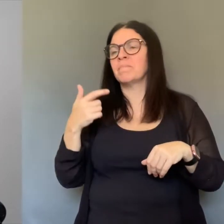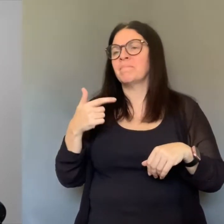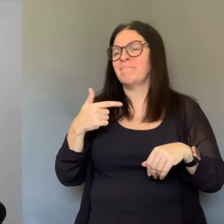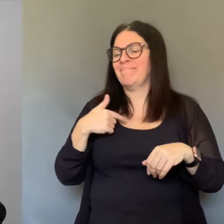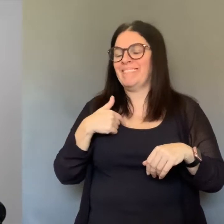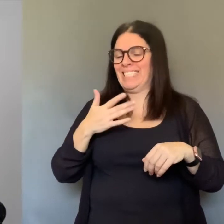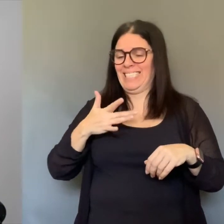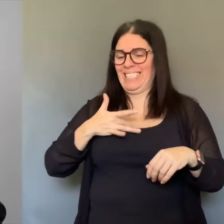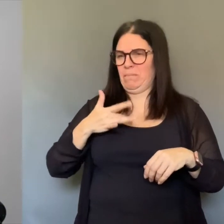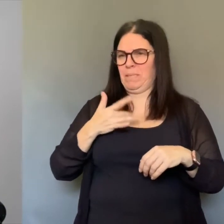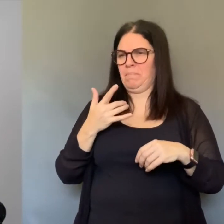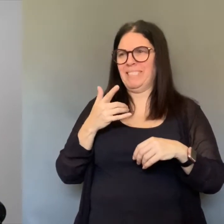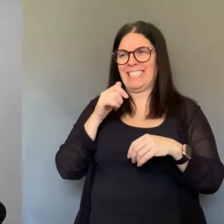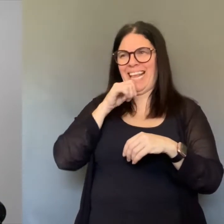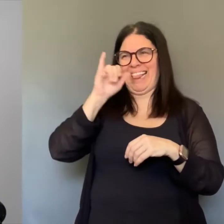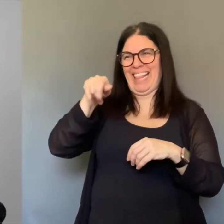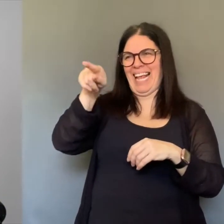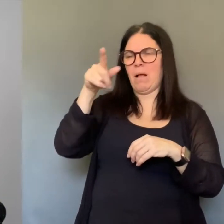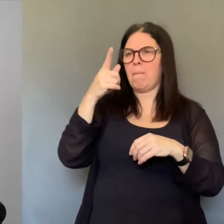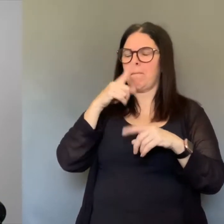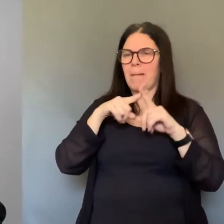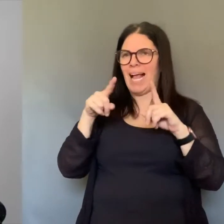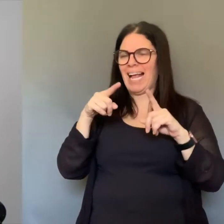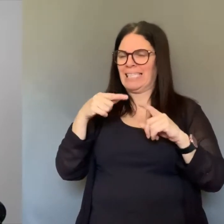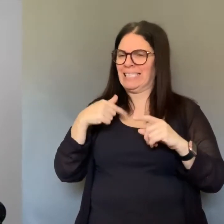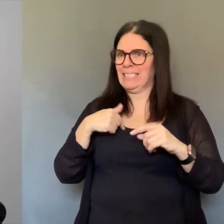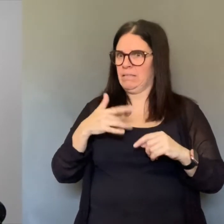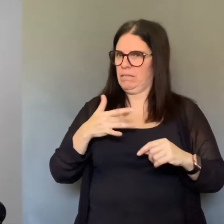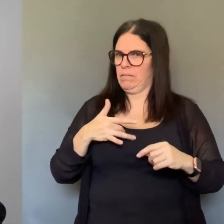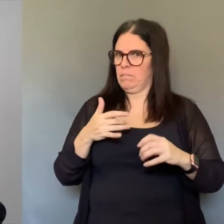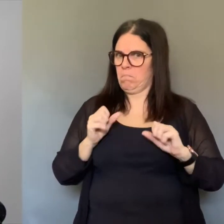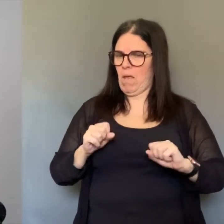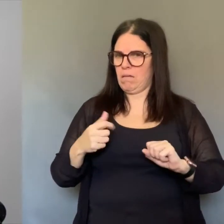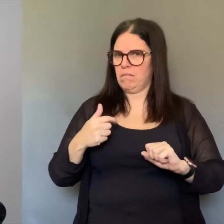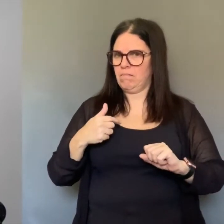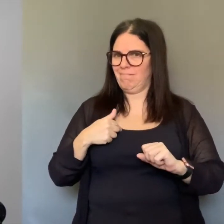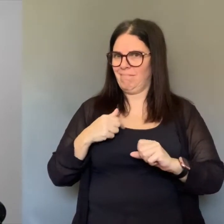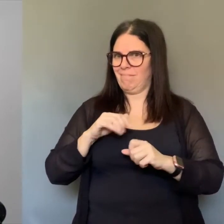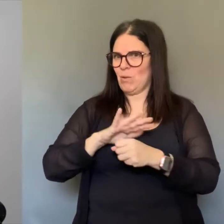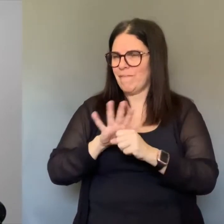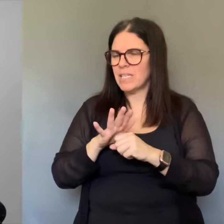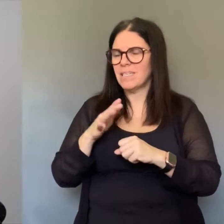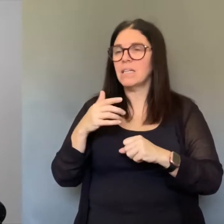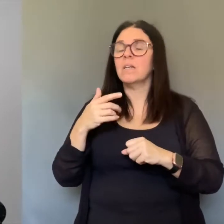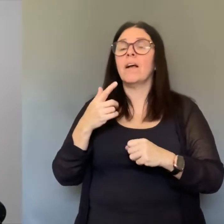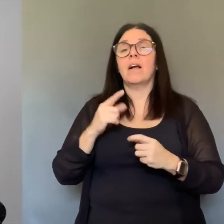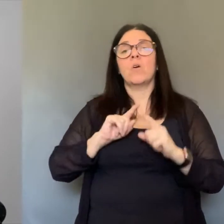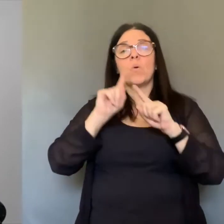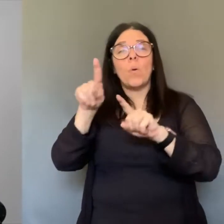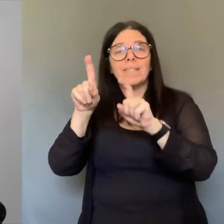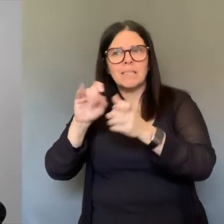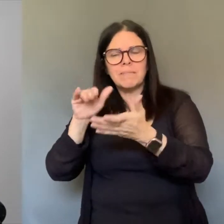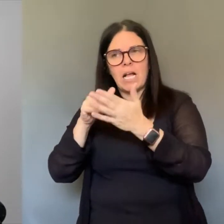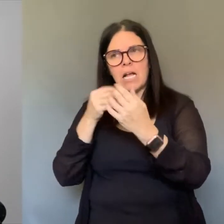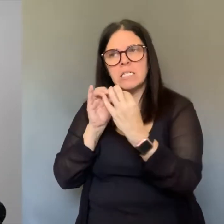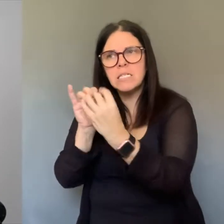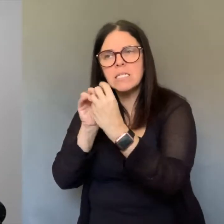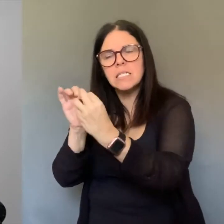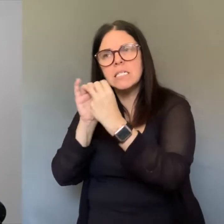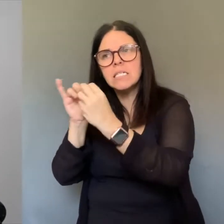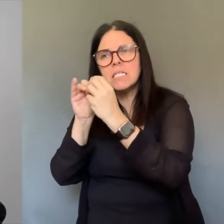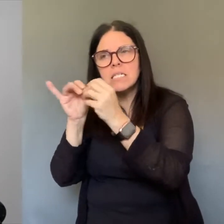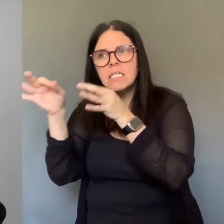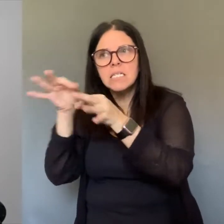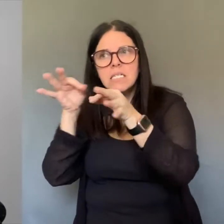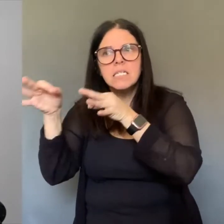typical symptoms that if you fill out the questionnaire online, people aren't having those typical symptoms. They go to a testing center and basically